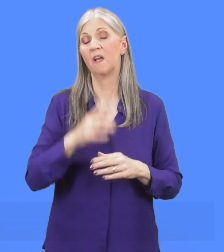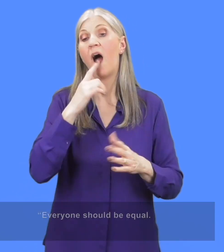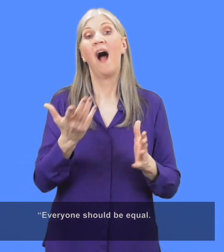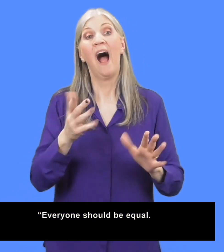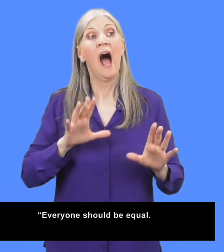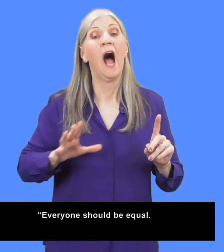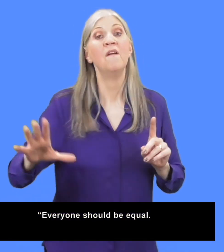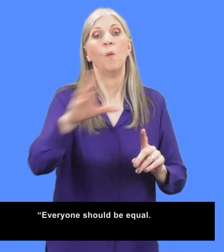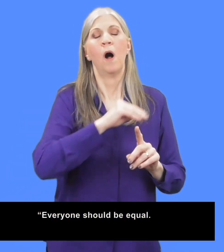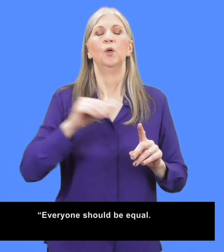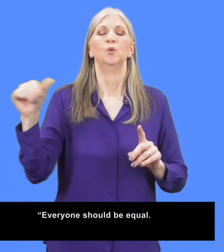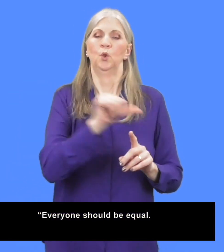everyone should be equal.